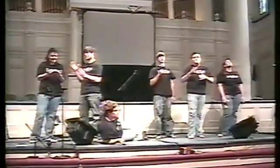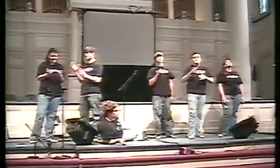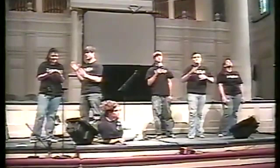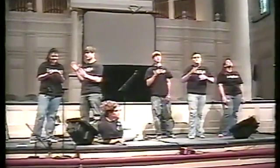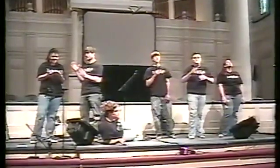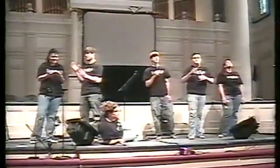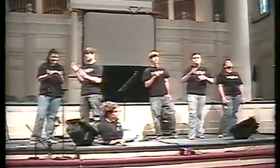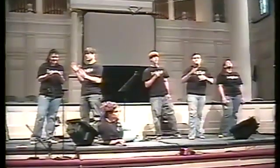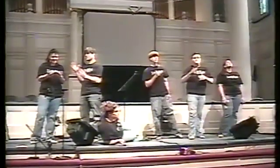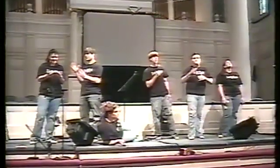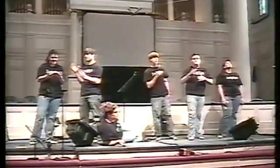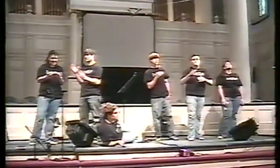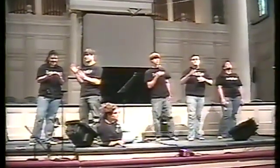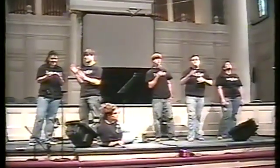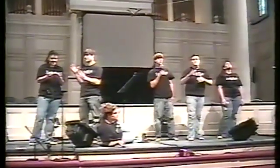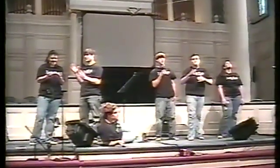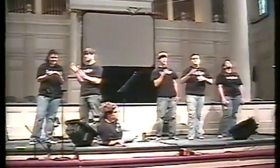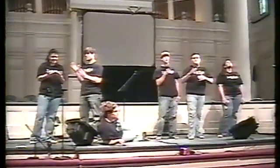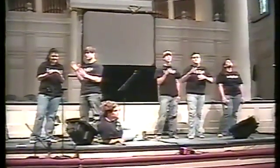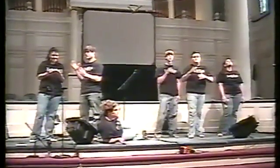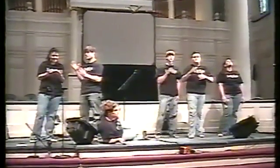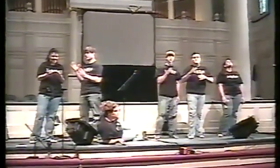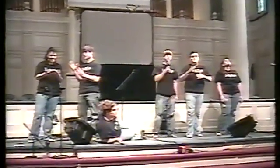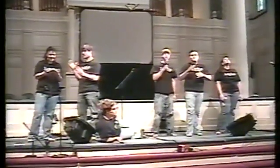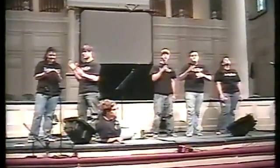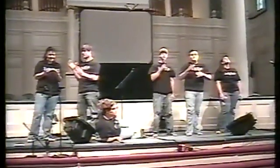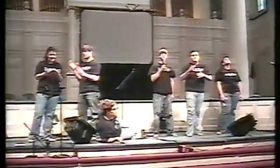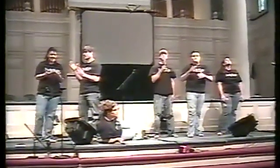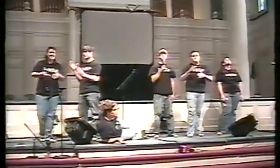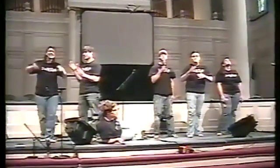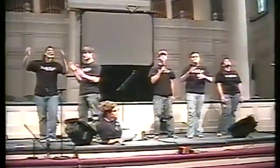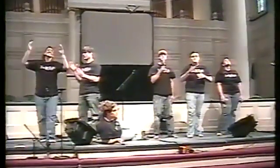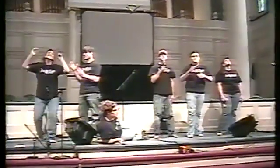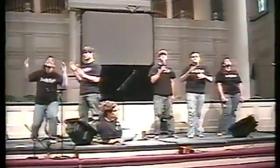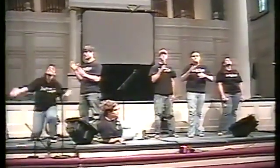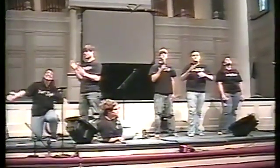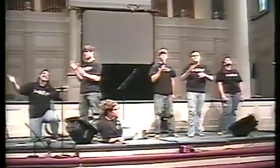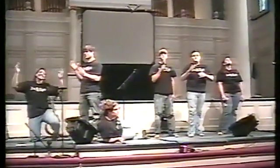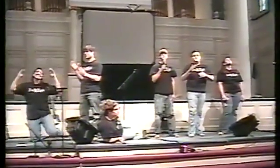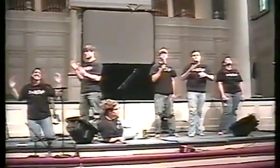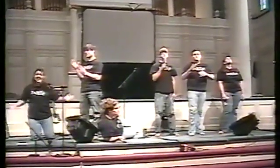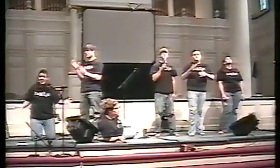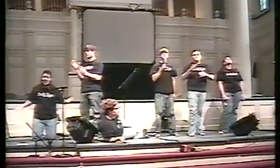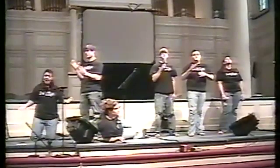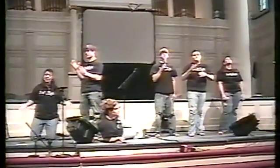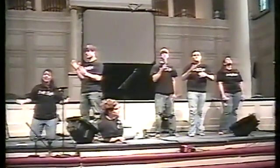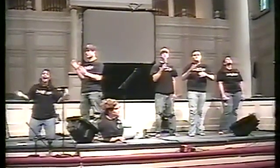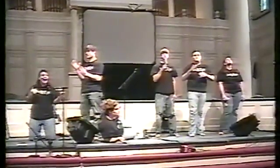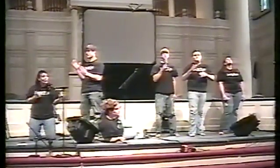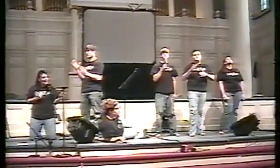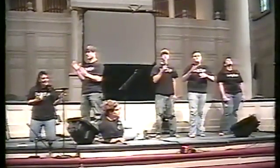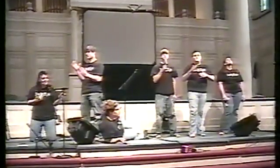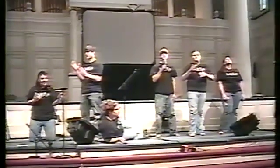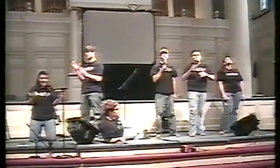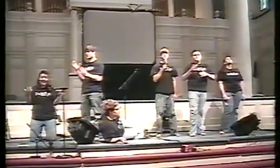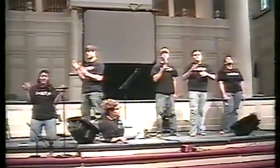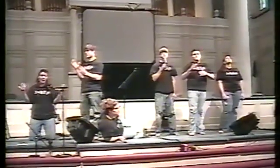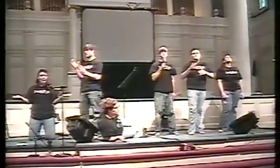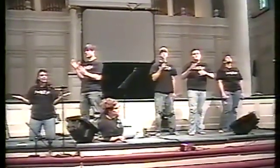me safe and take care of all my needs. I know I can trust you too. Not send me as a single. You know, I want to get married and have a couple of